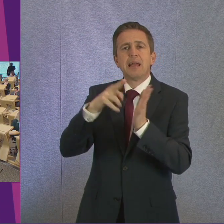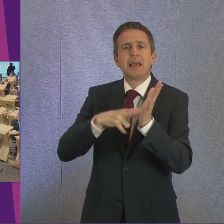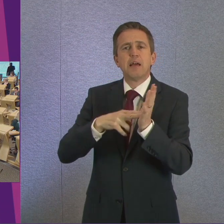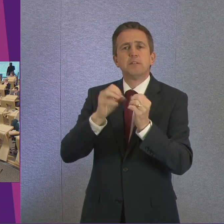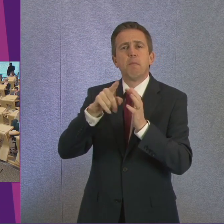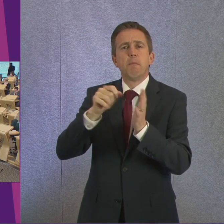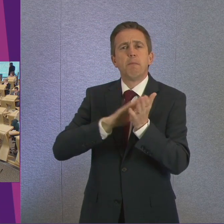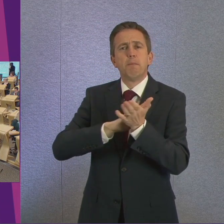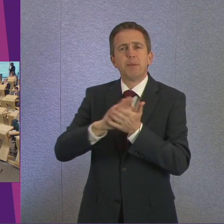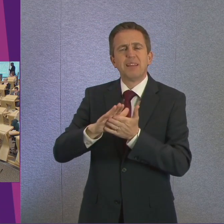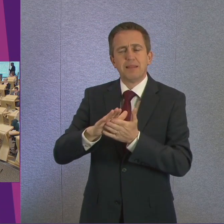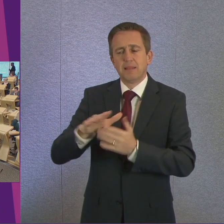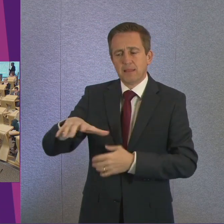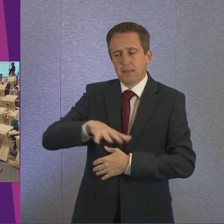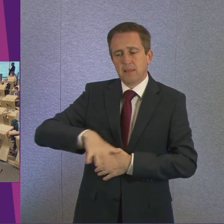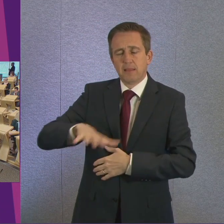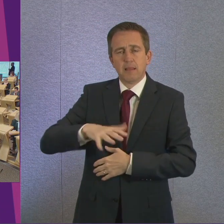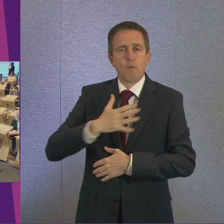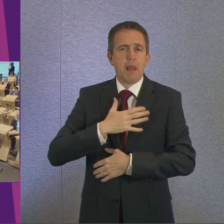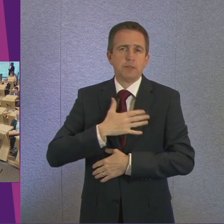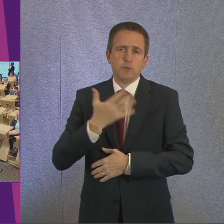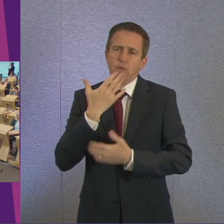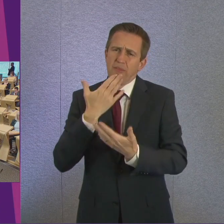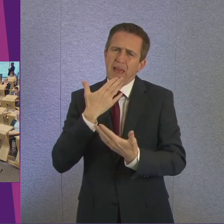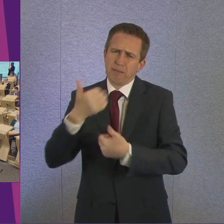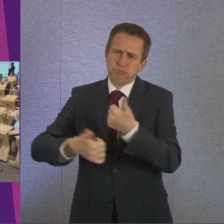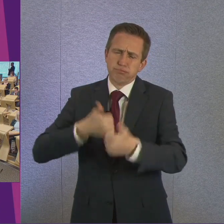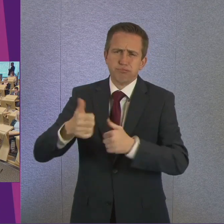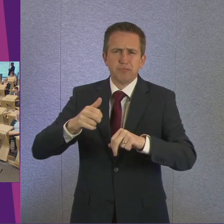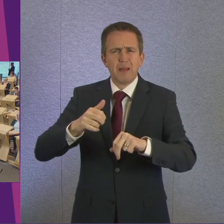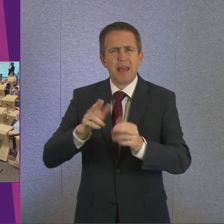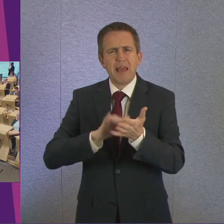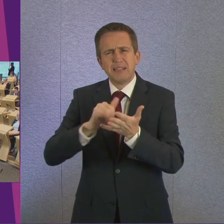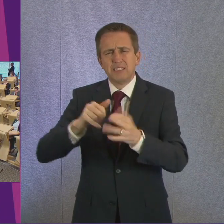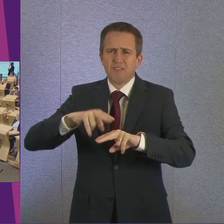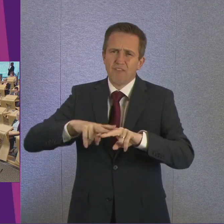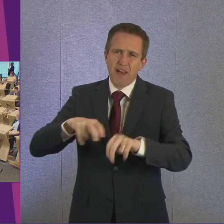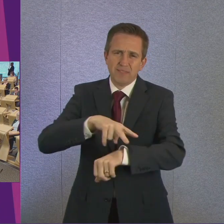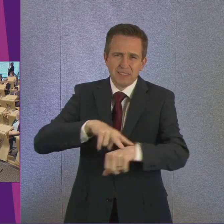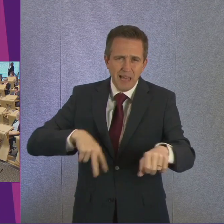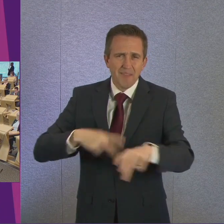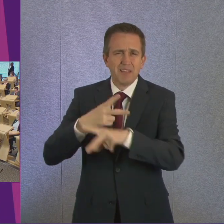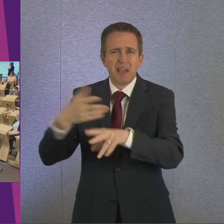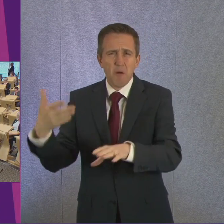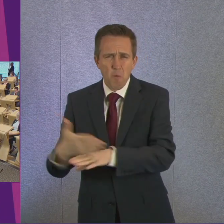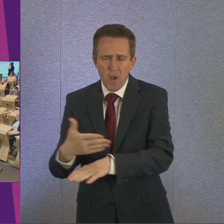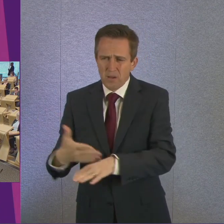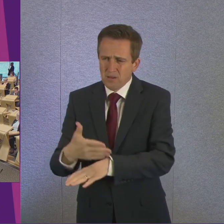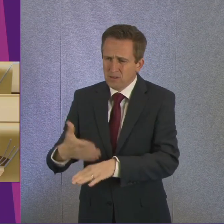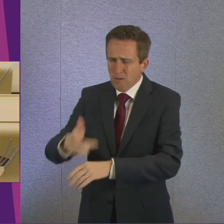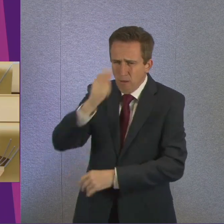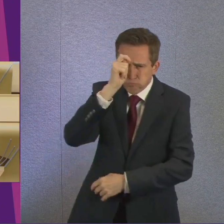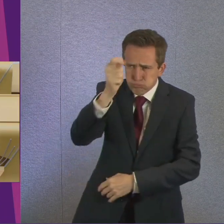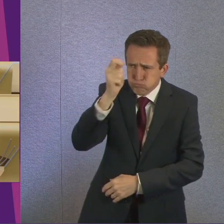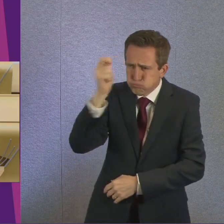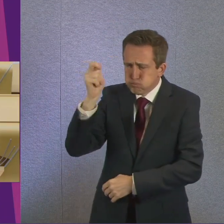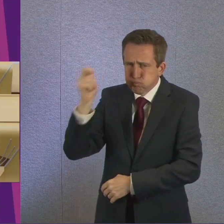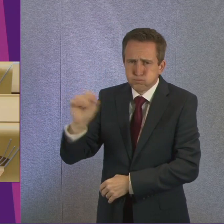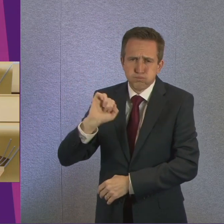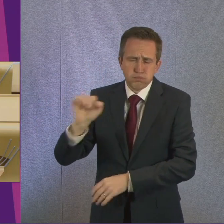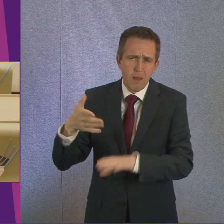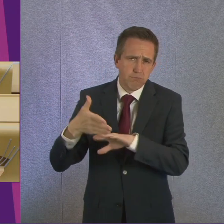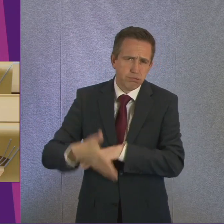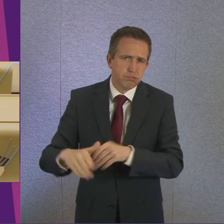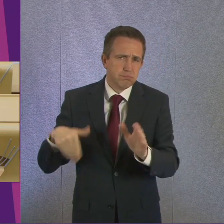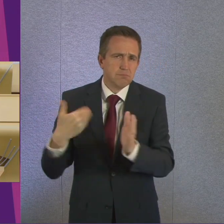this opportunity to thank all NHS Fife staff and all care sector workers in Fife for their unstinting dedication. Over the